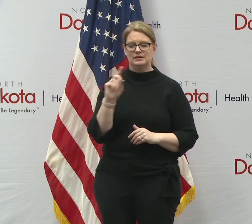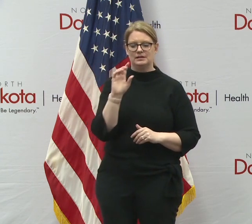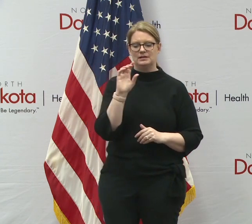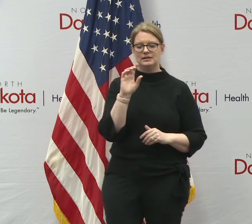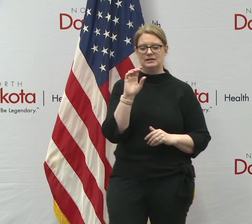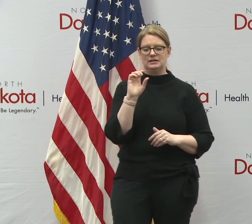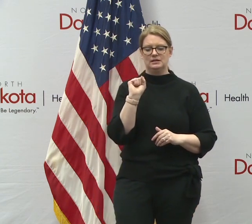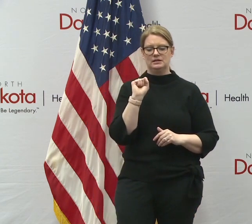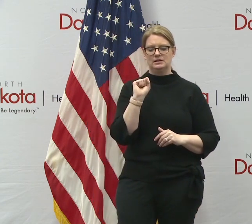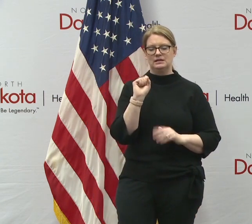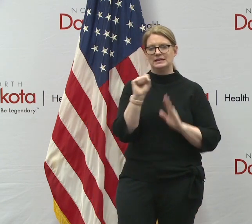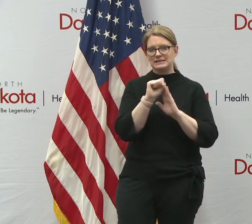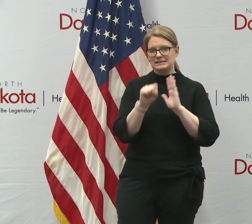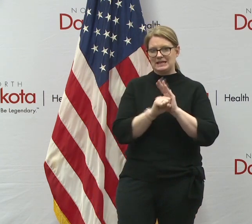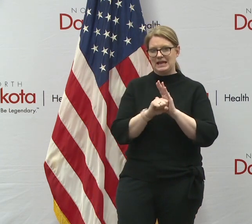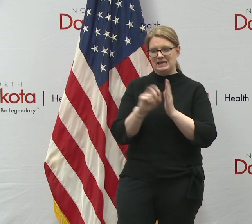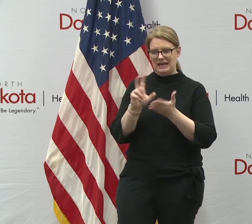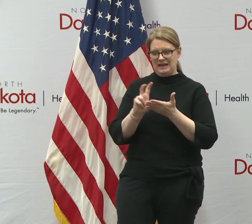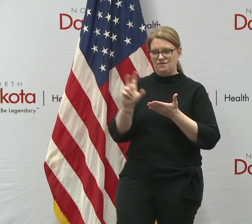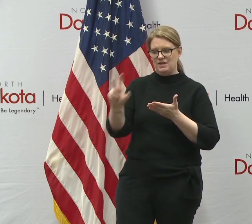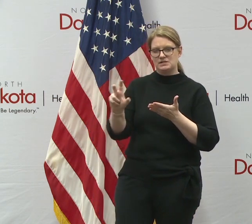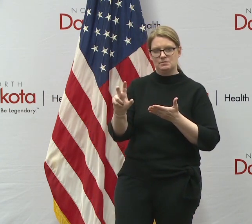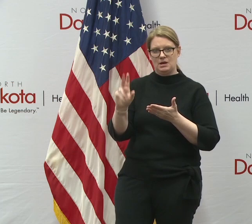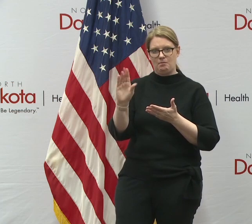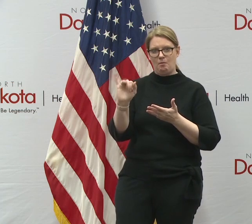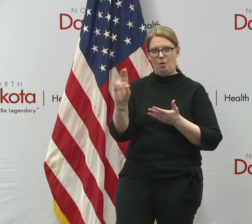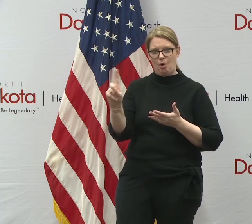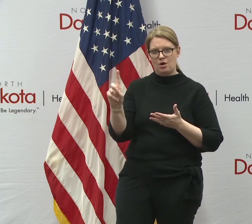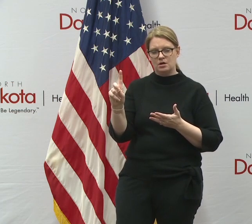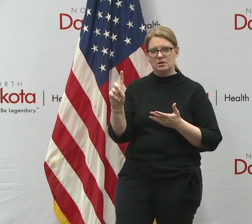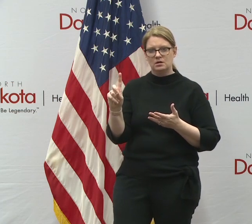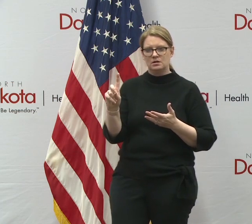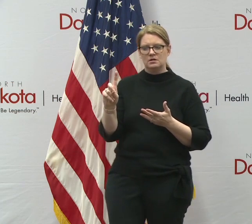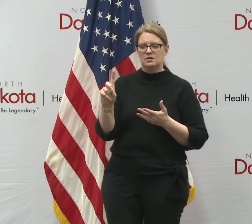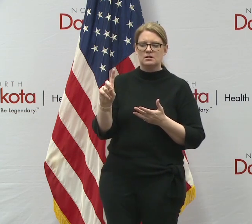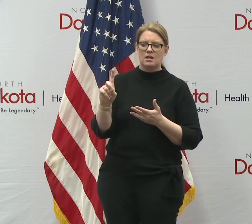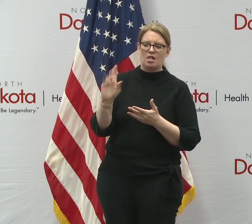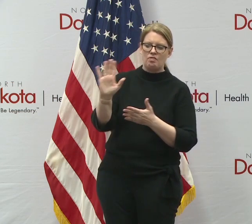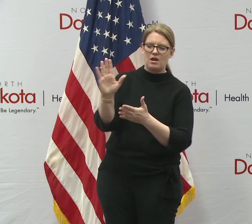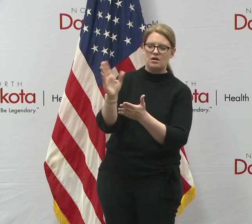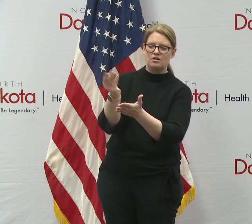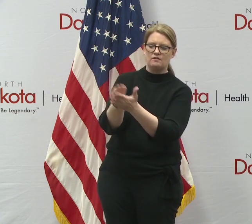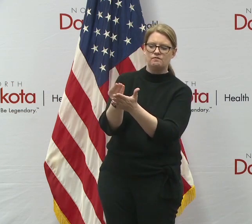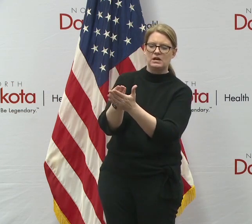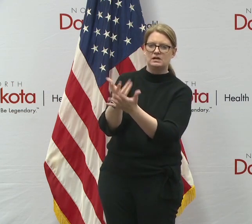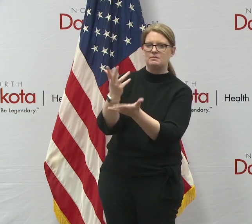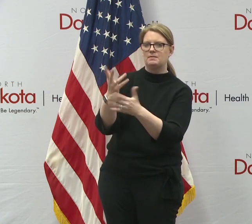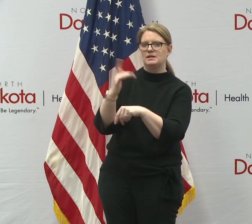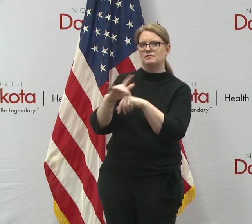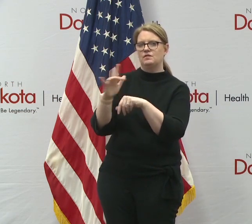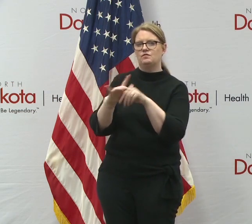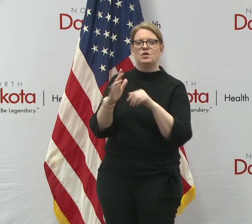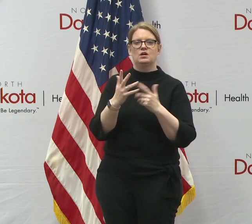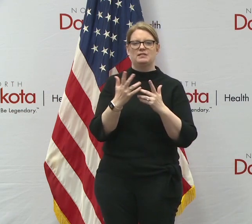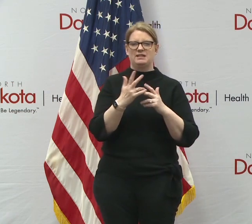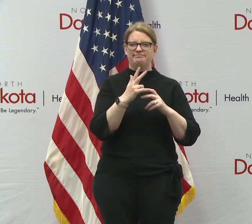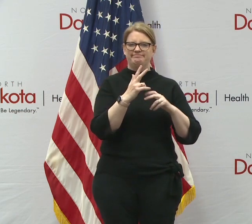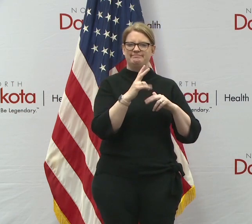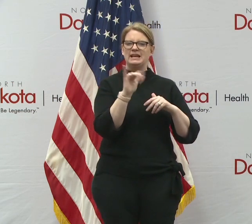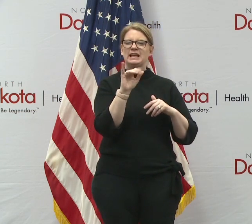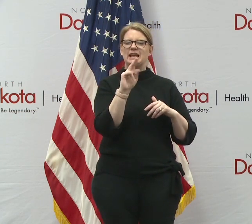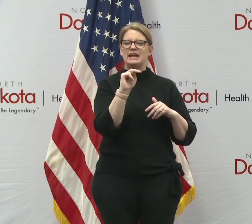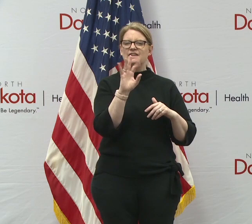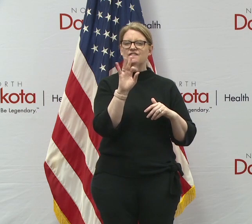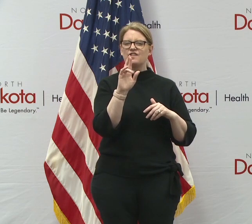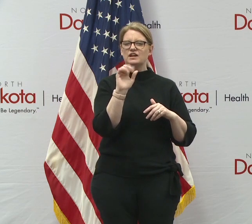SA State Investment Board, some portion of their funding is available for infrastructure projects. We'd like to see